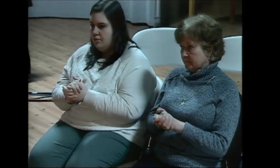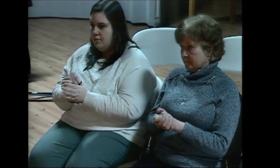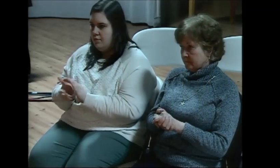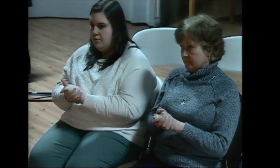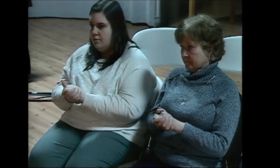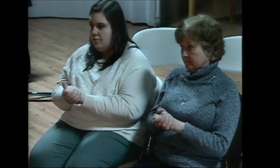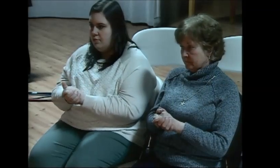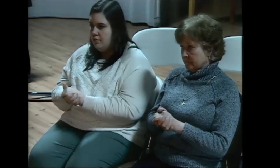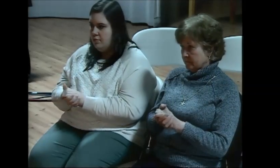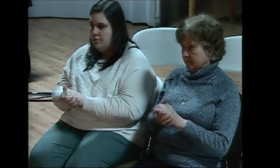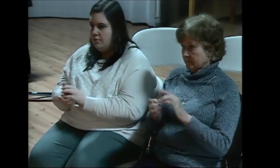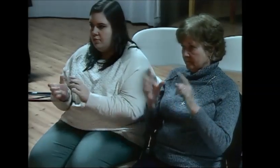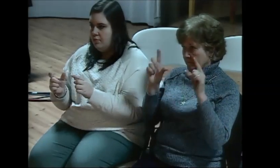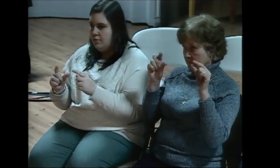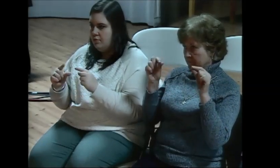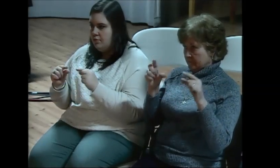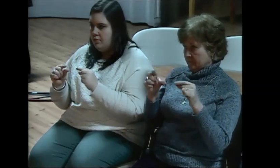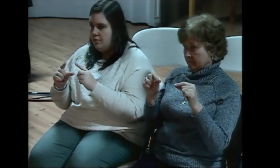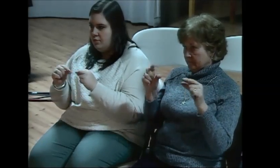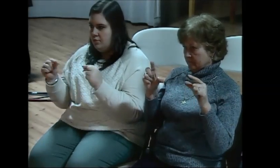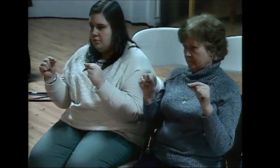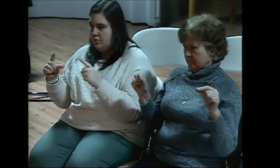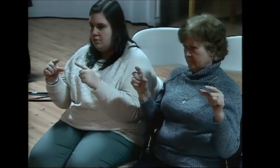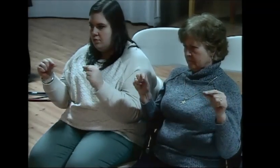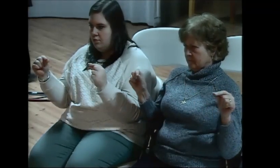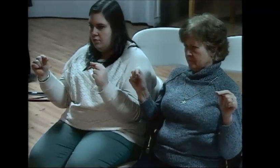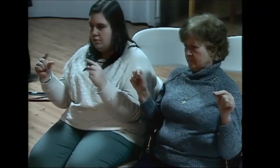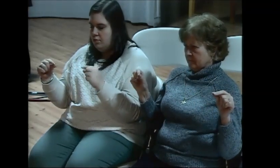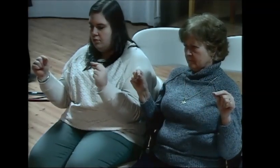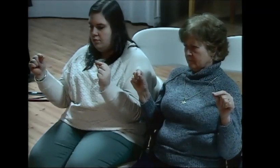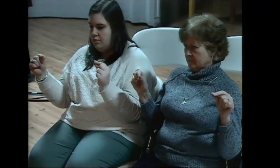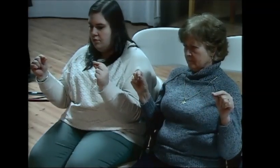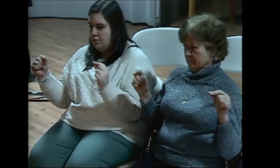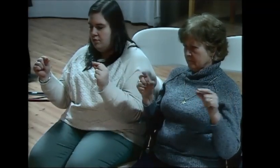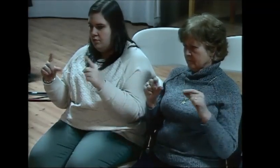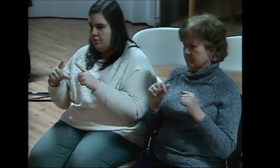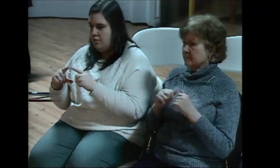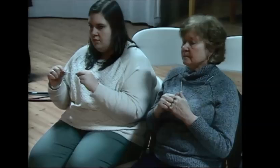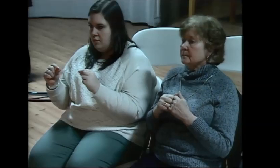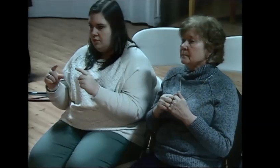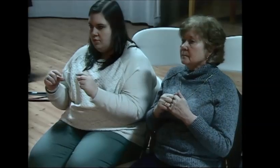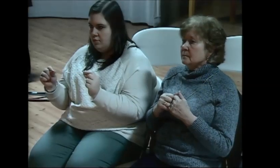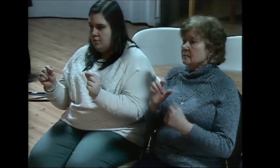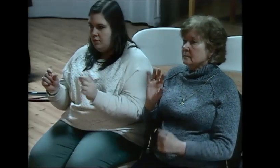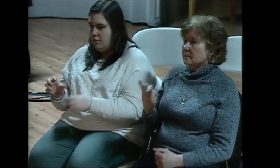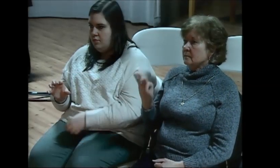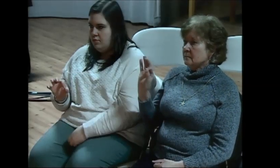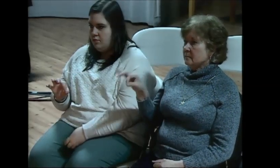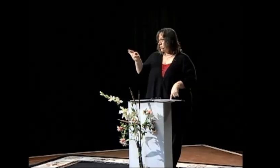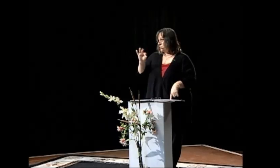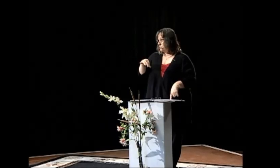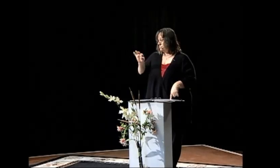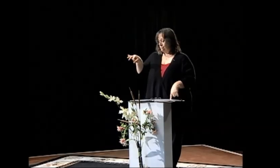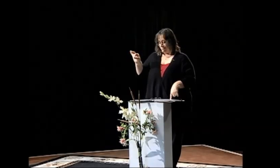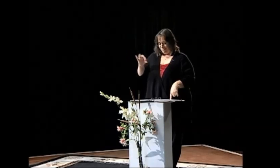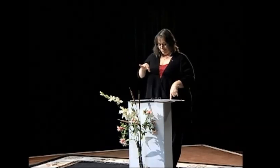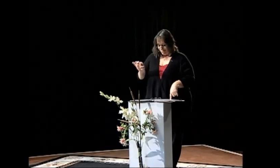And hot dog is your G's, but you're just kind of pinching them out. French fries. French fries.